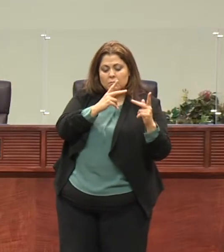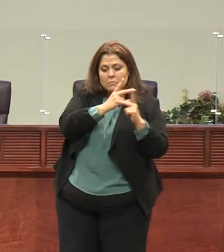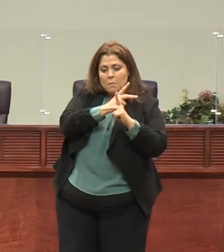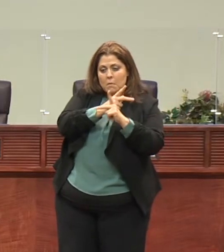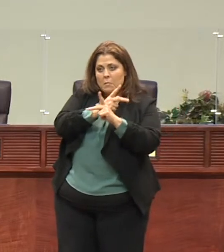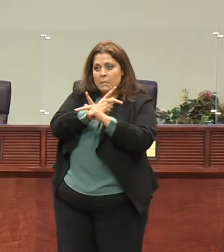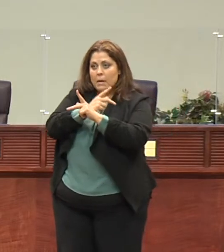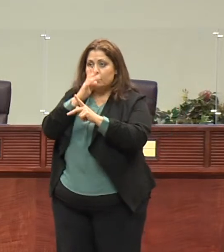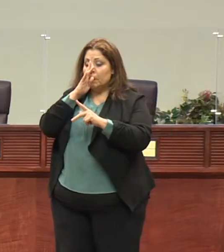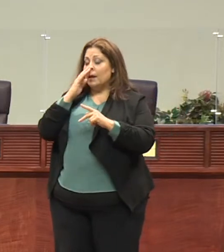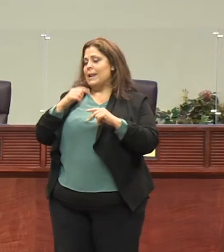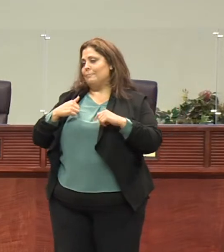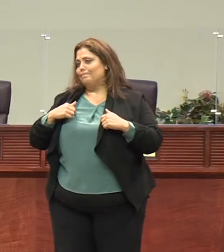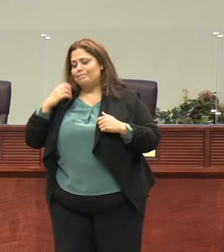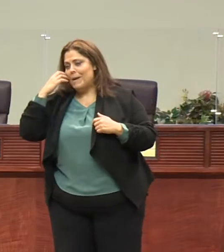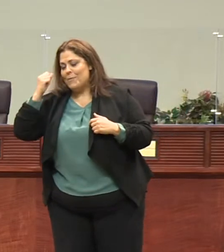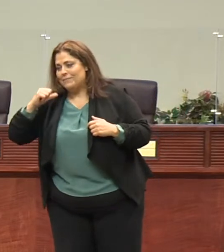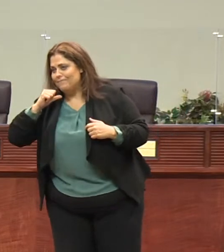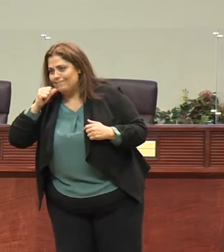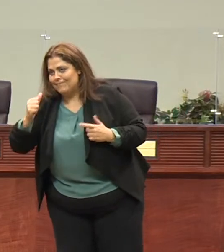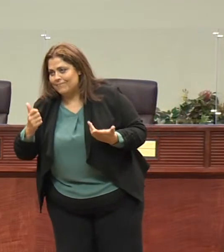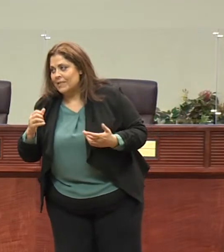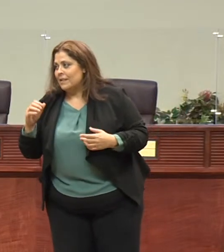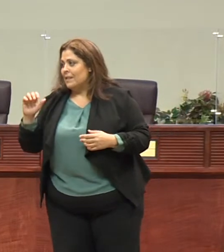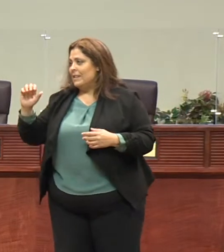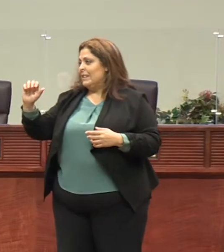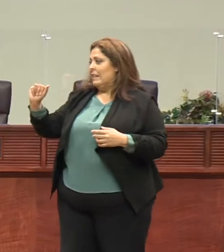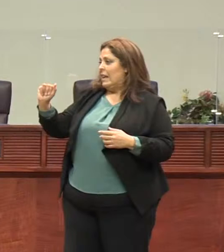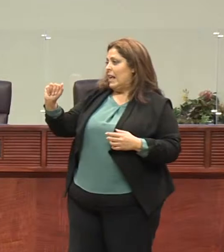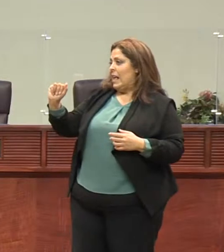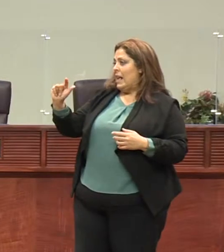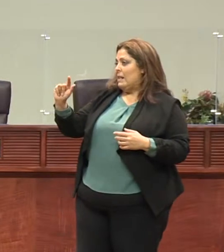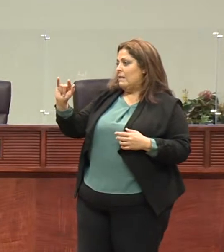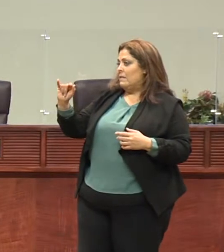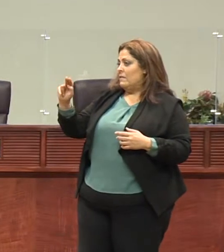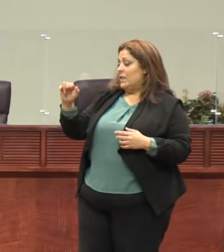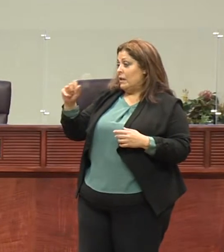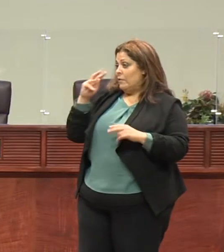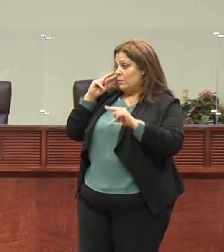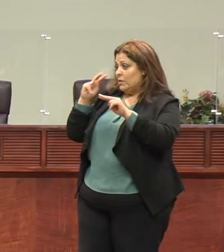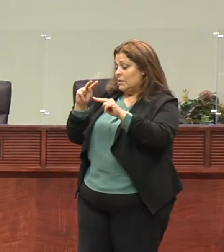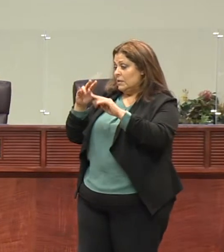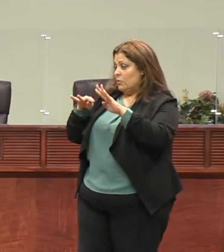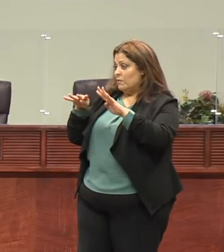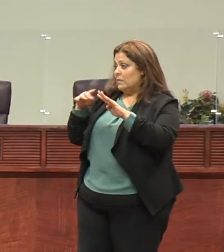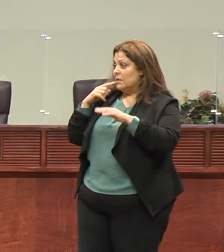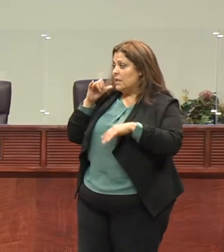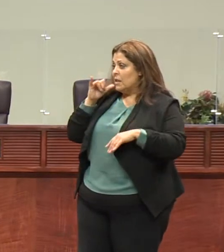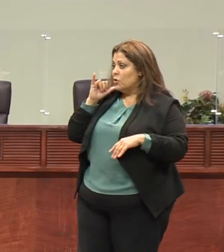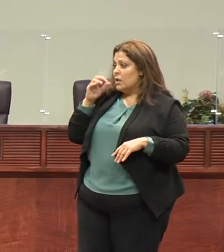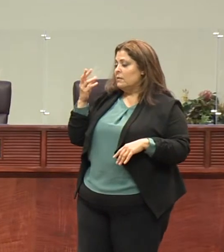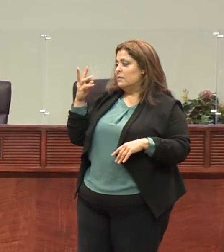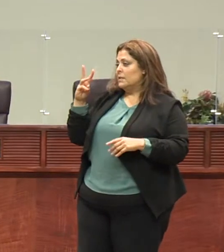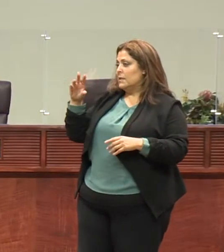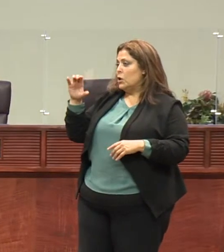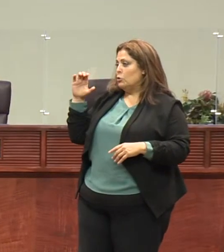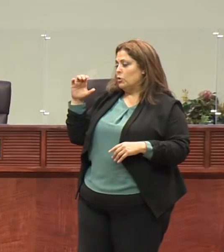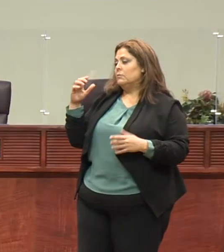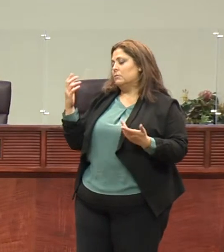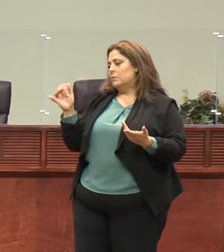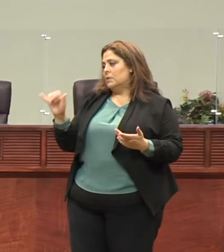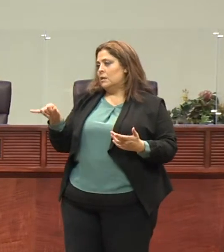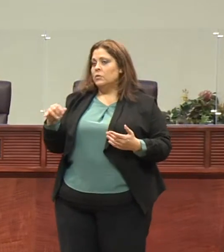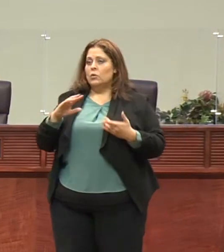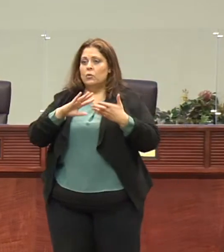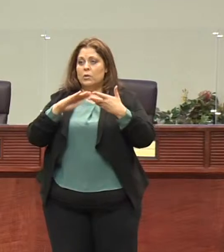haven't memorized it. I don't know if Albina has yet looked at that graph, no? Yesterday was 1,600. Yeah. So